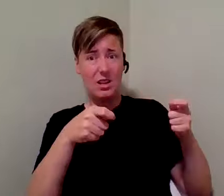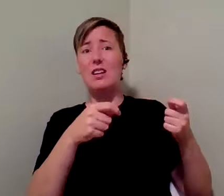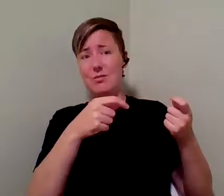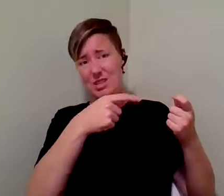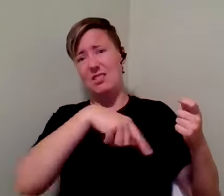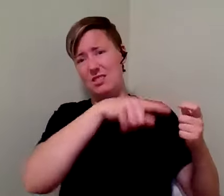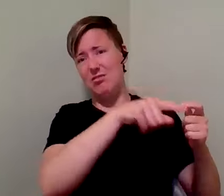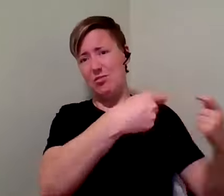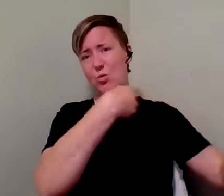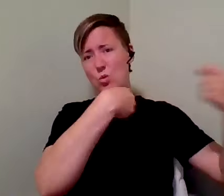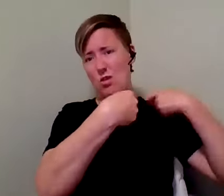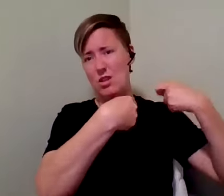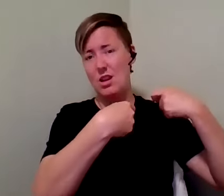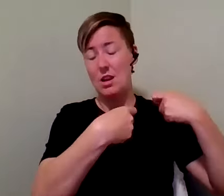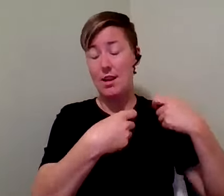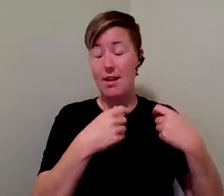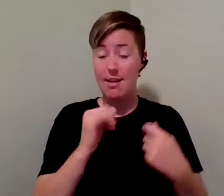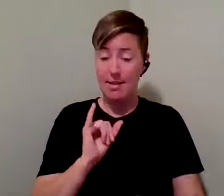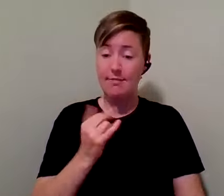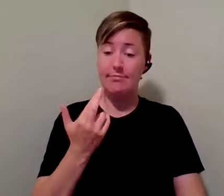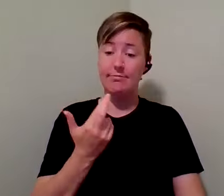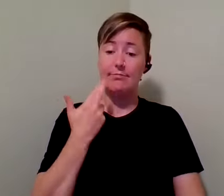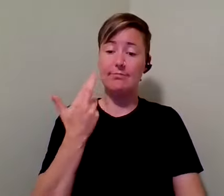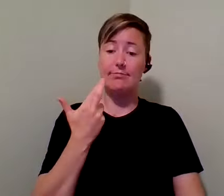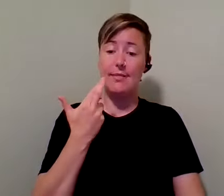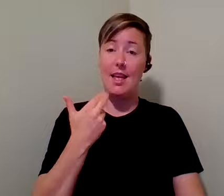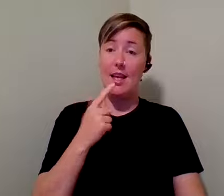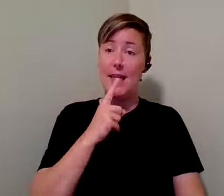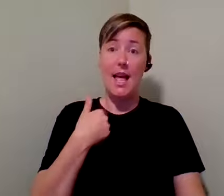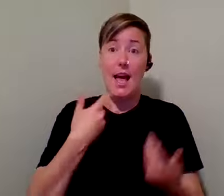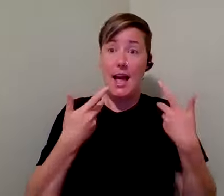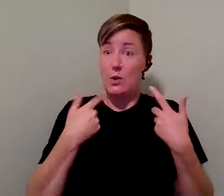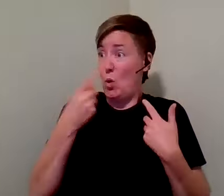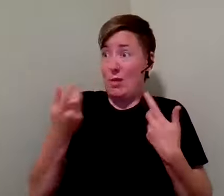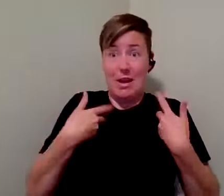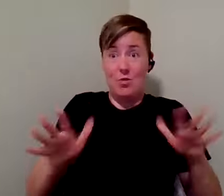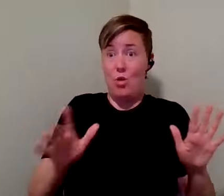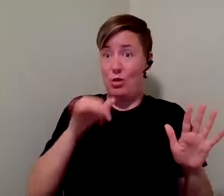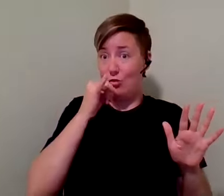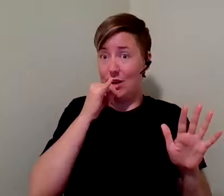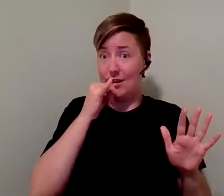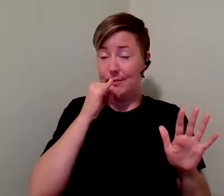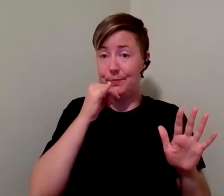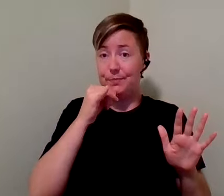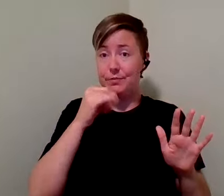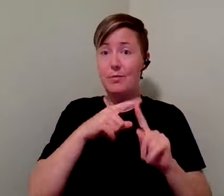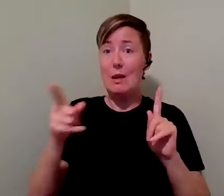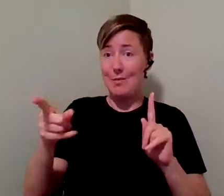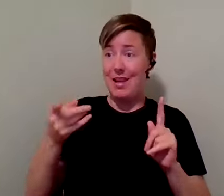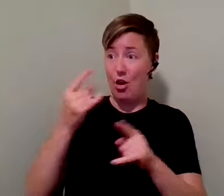had no intention of drinking. I succumbed. I did not have the mental power to say no. I planned to have only